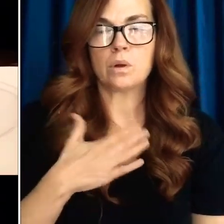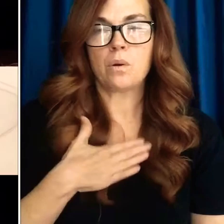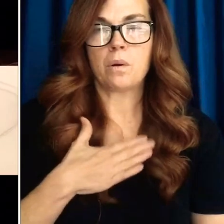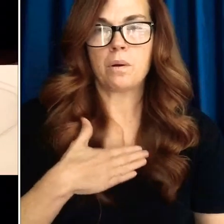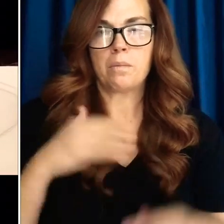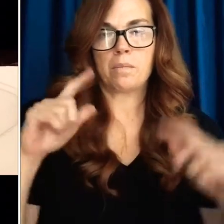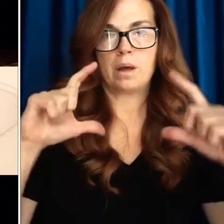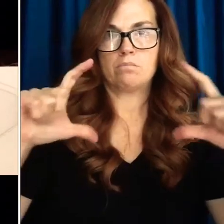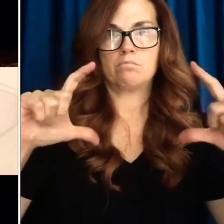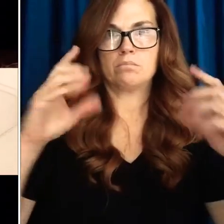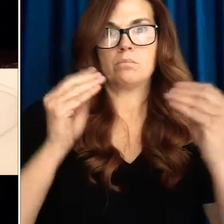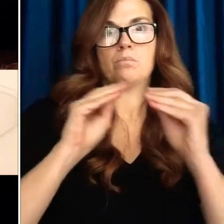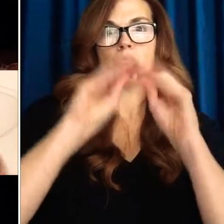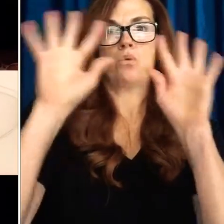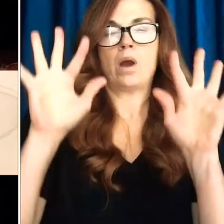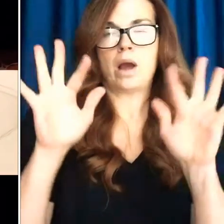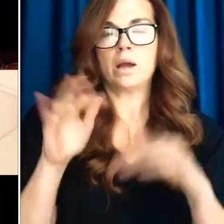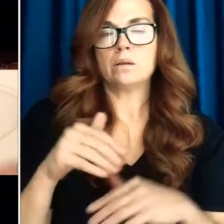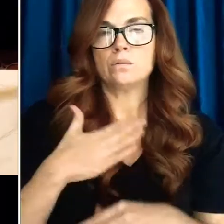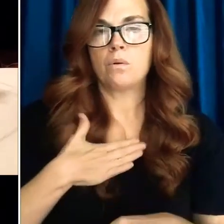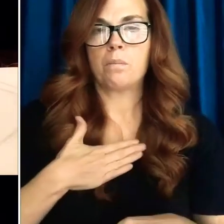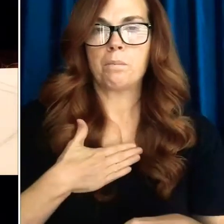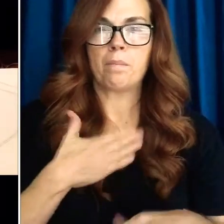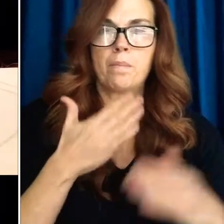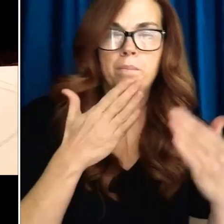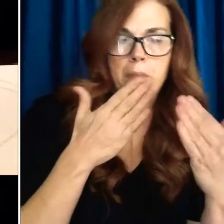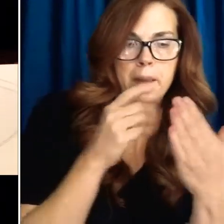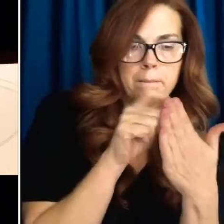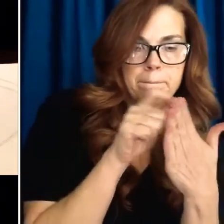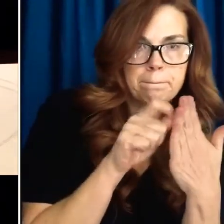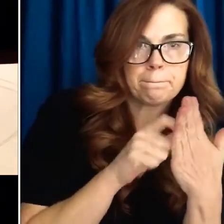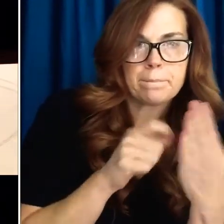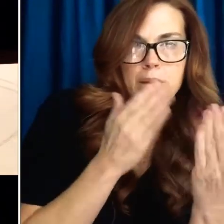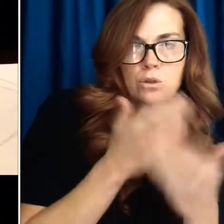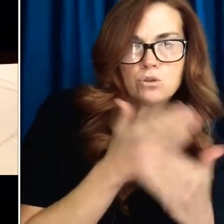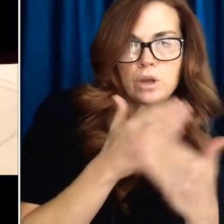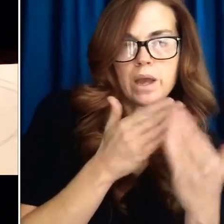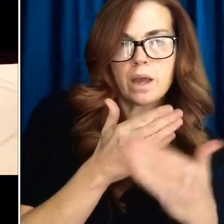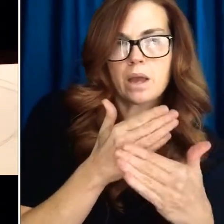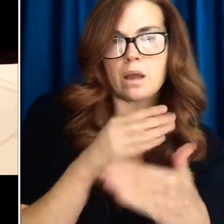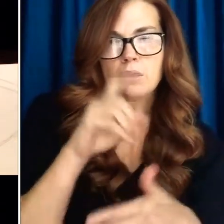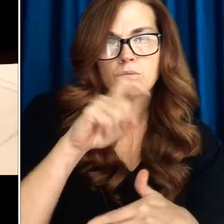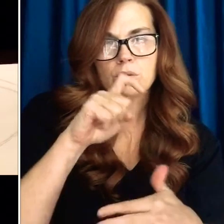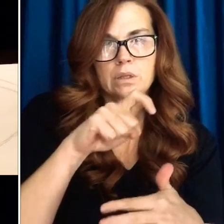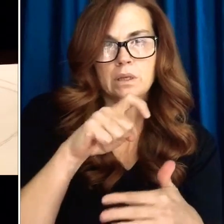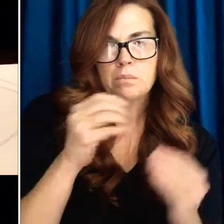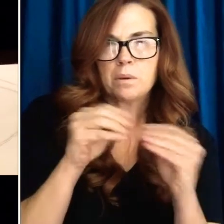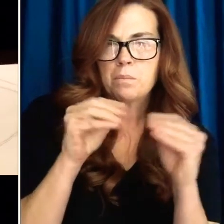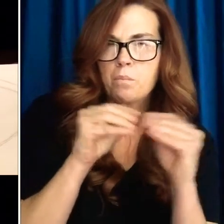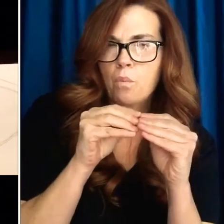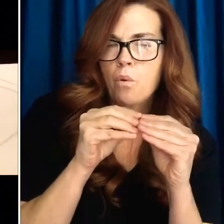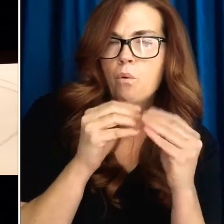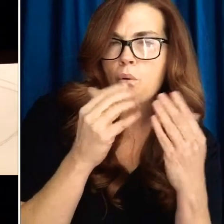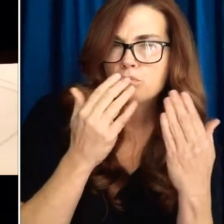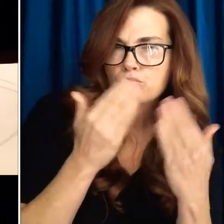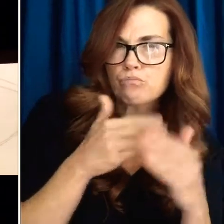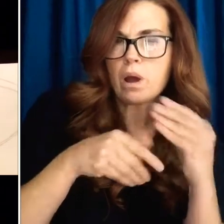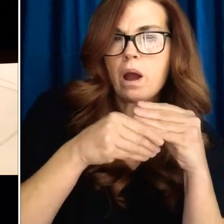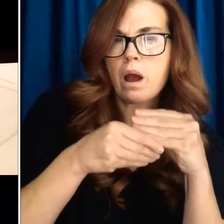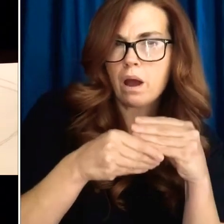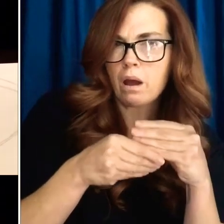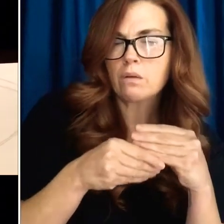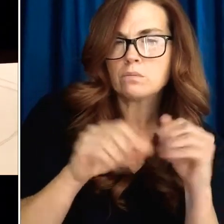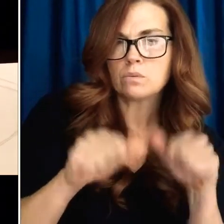make sure that my shading is really dark so it can compete with that. So actually I'm going to darken mine up a little